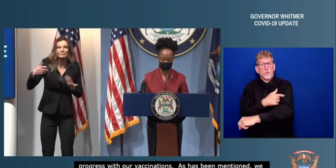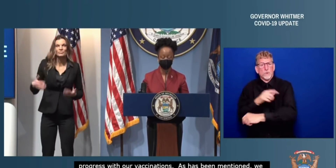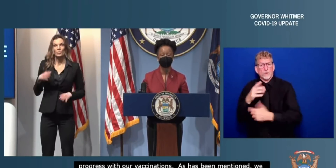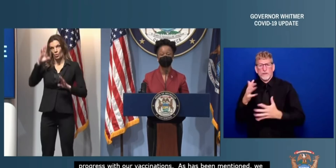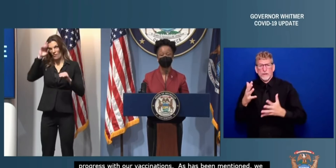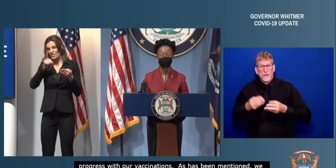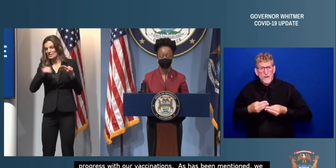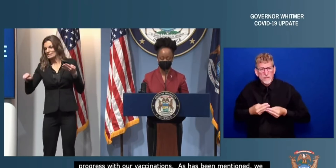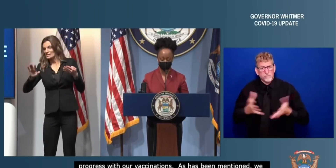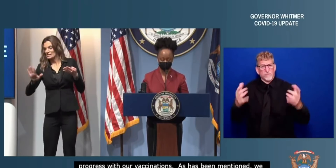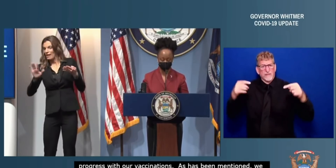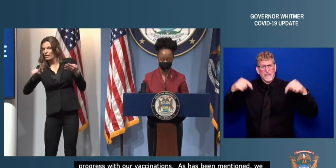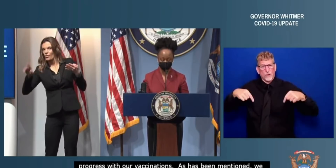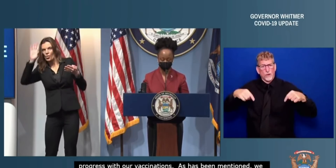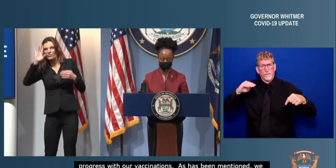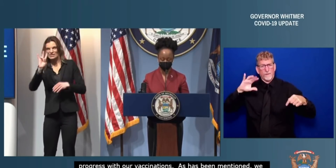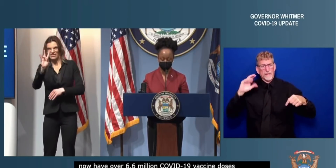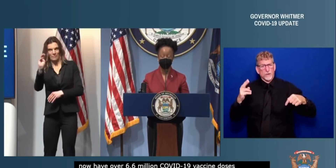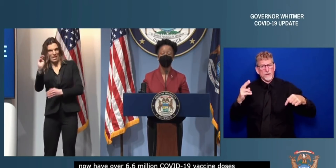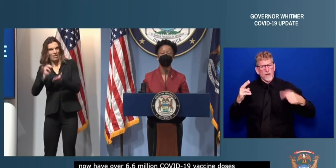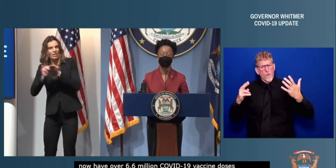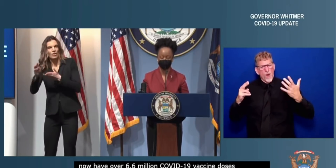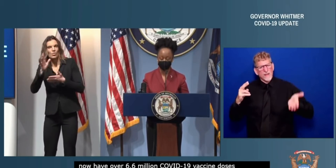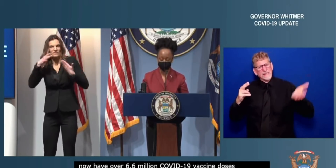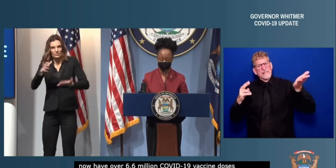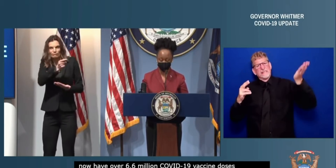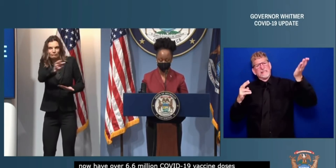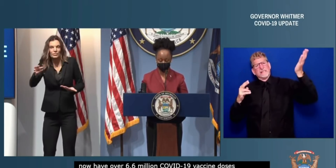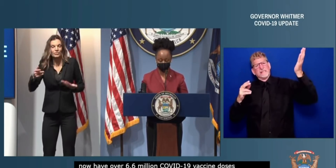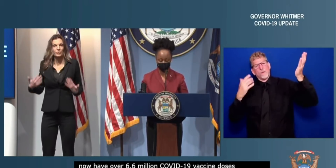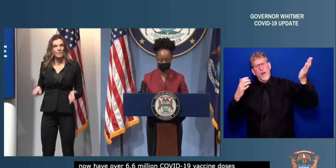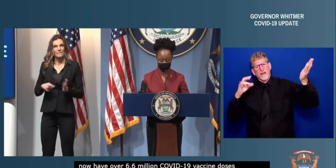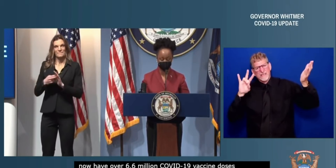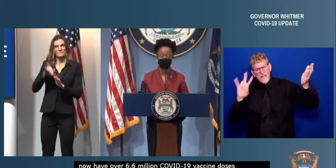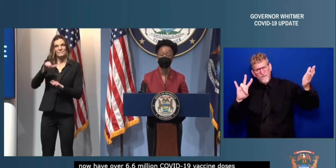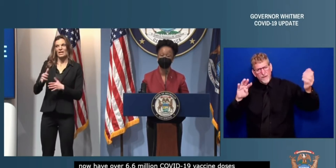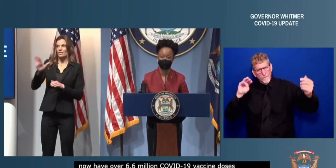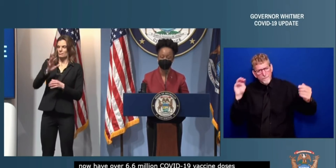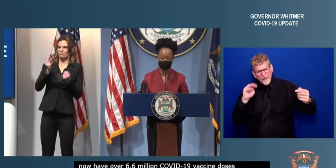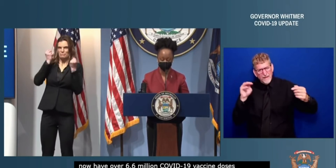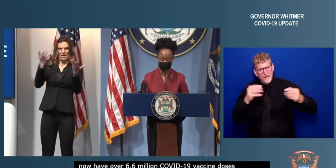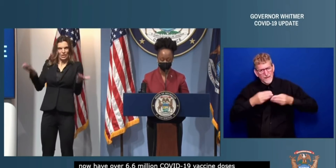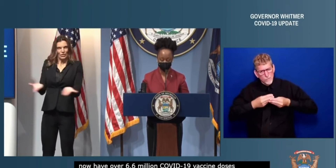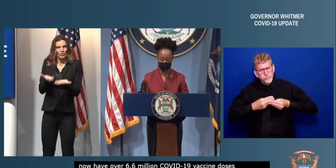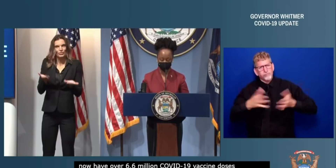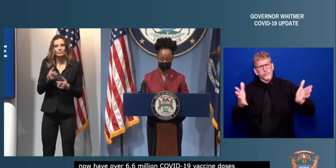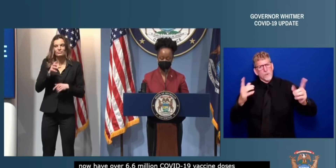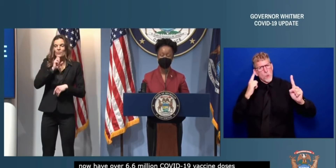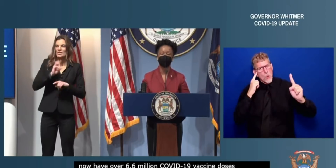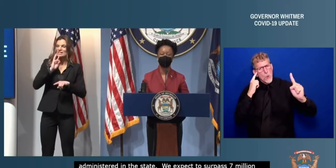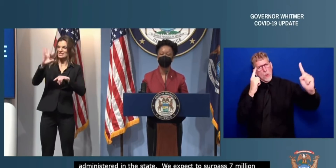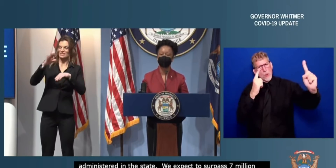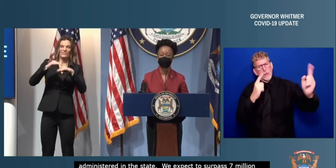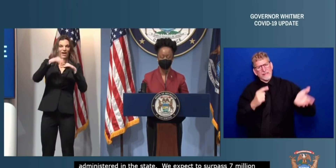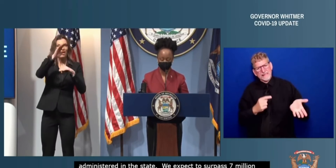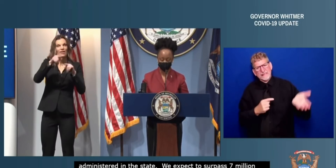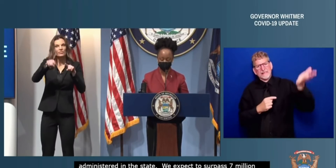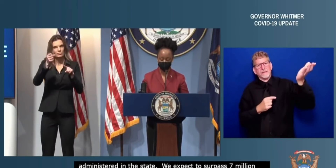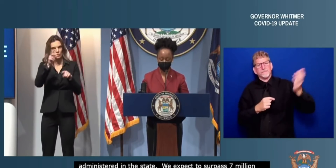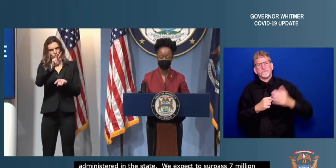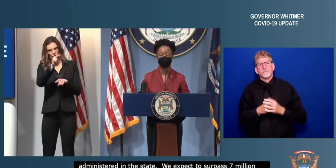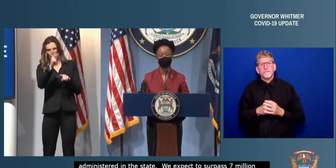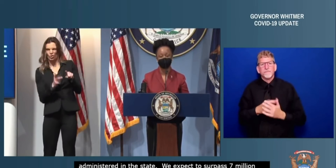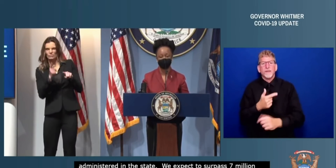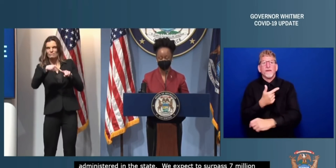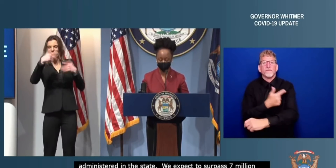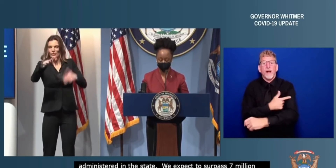7 million doses this week. Over 2/3 of Michiganders over the age of 65 are fully vaccinated, and 36%